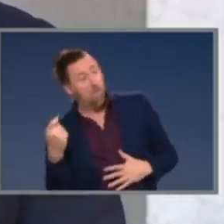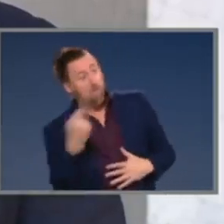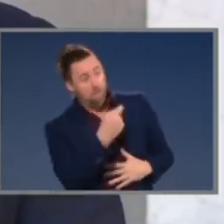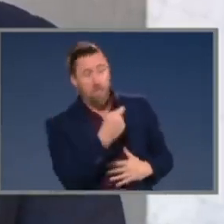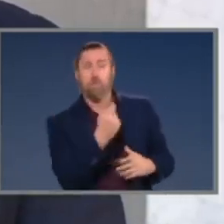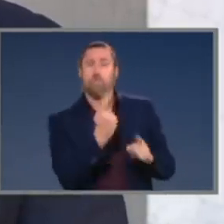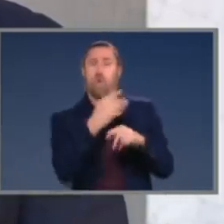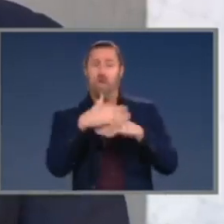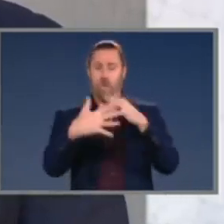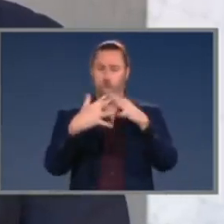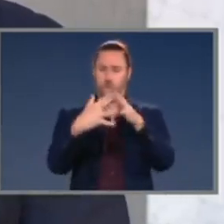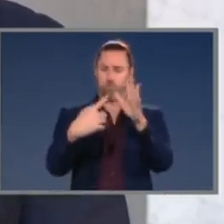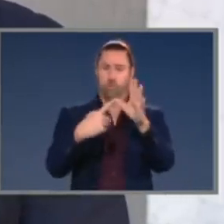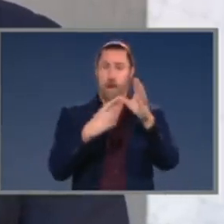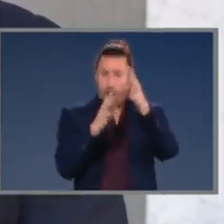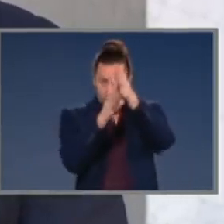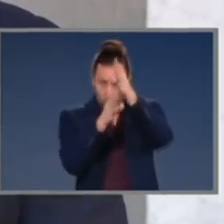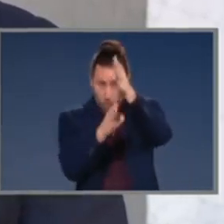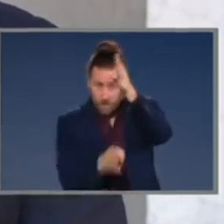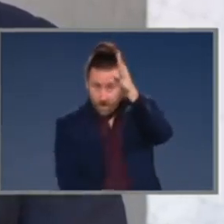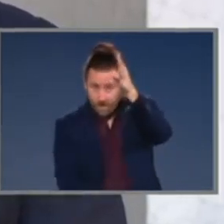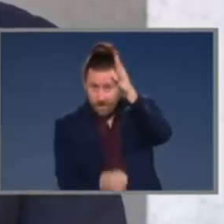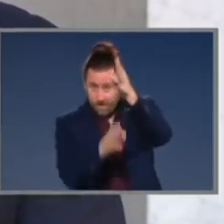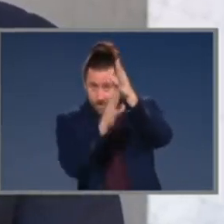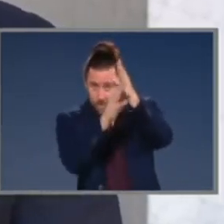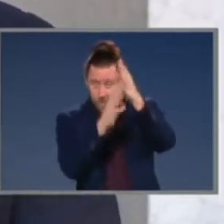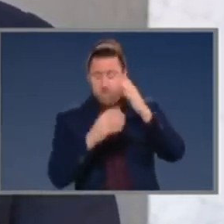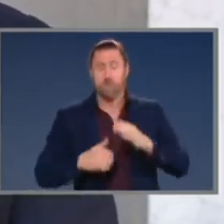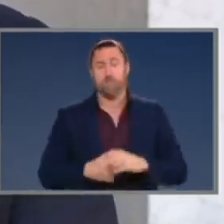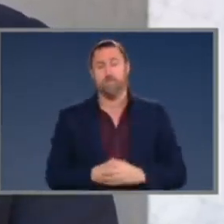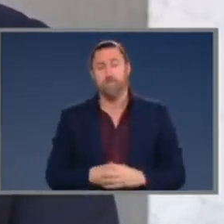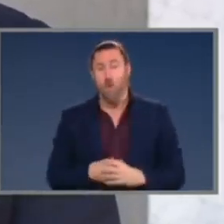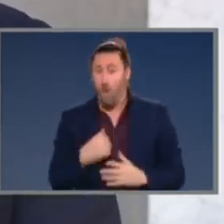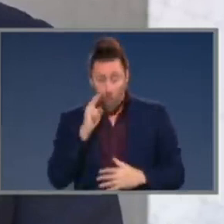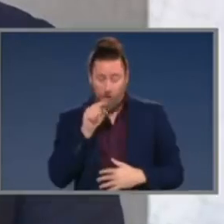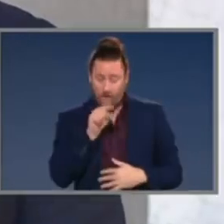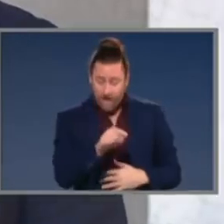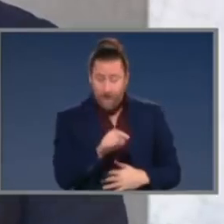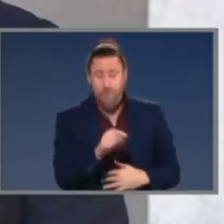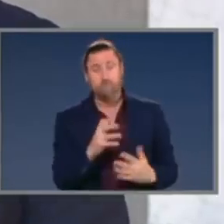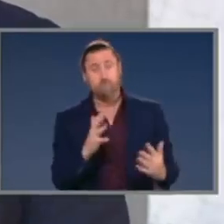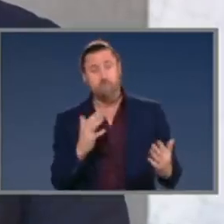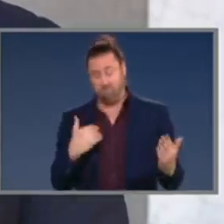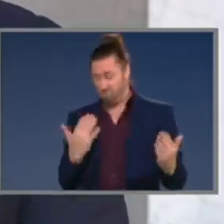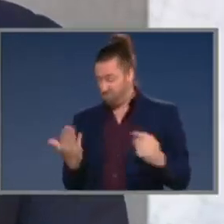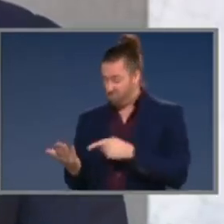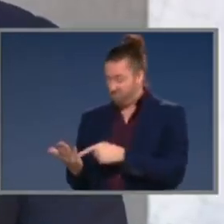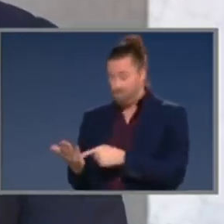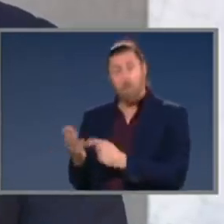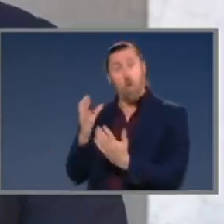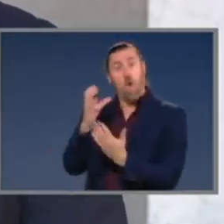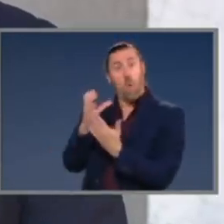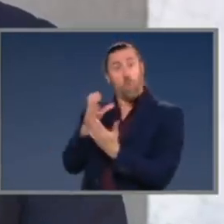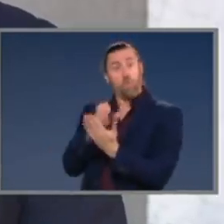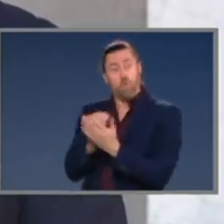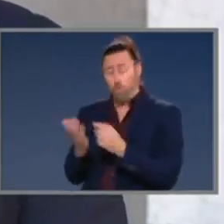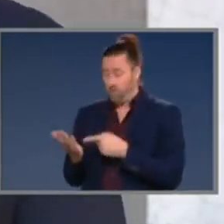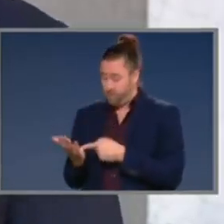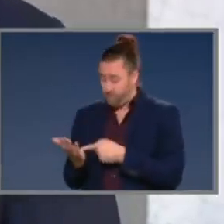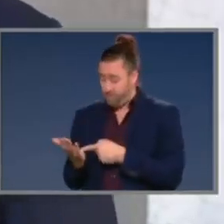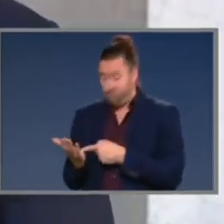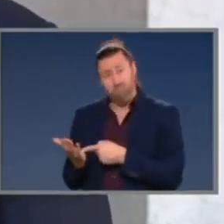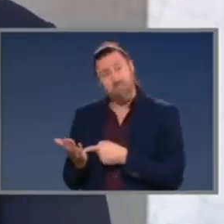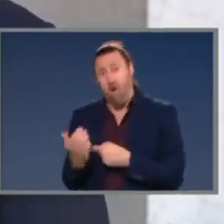border. It goes to quite serious constitutional issues, which the Commonwealth could not be